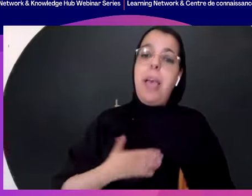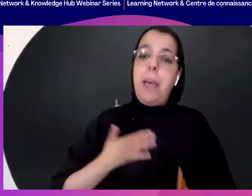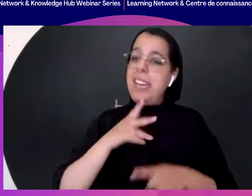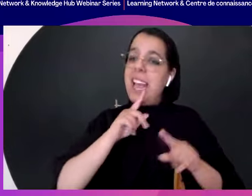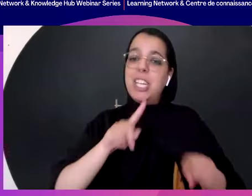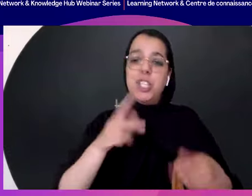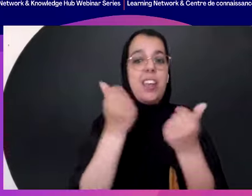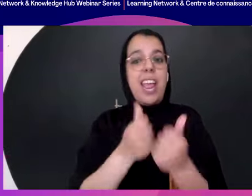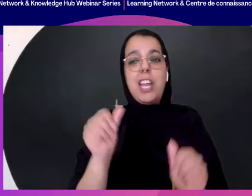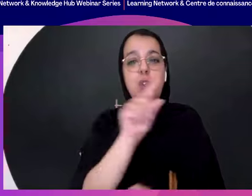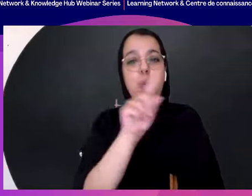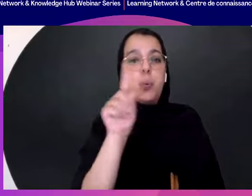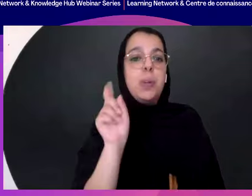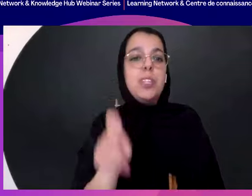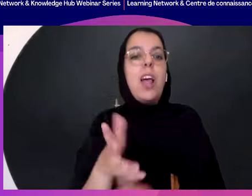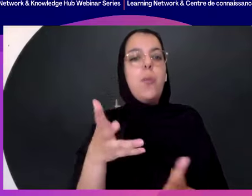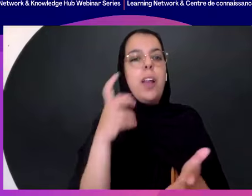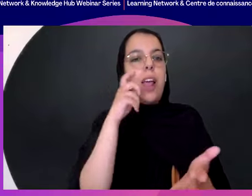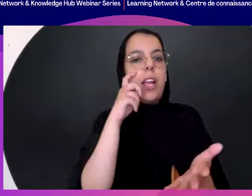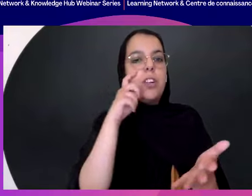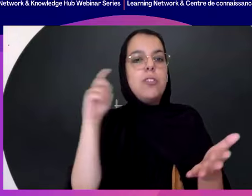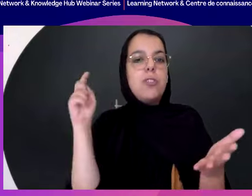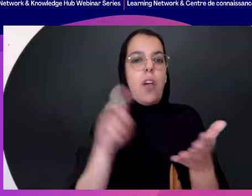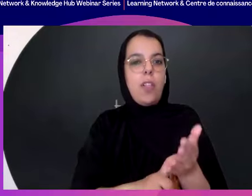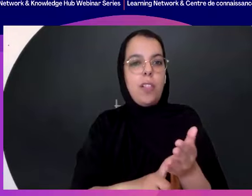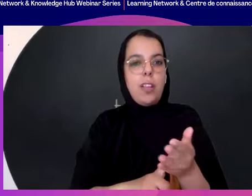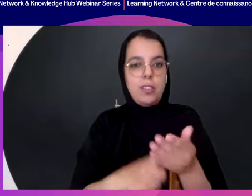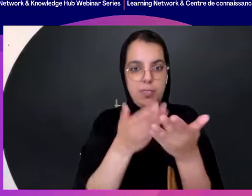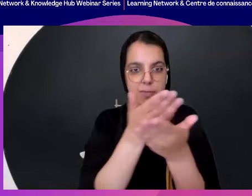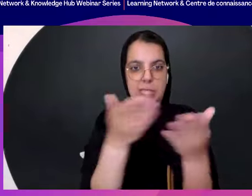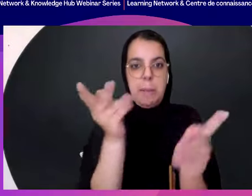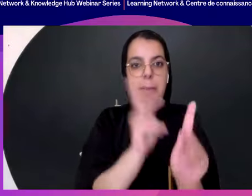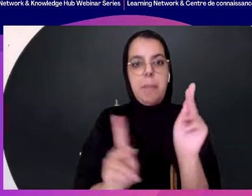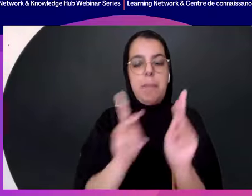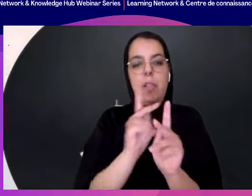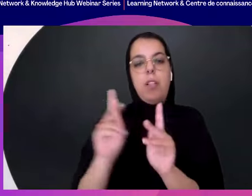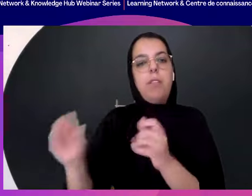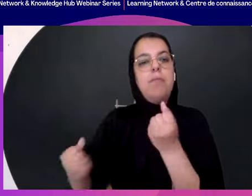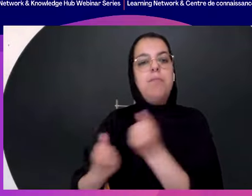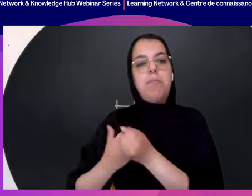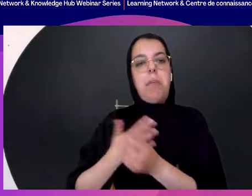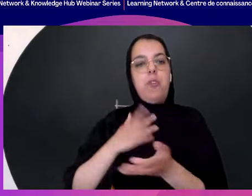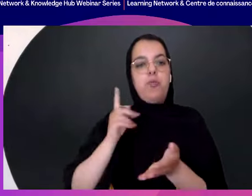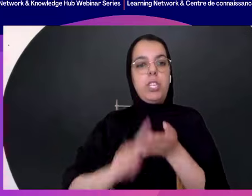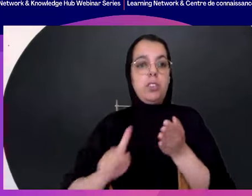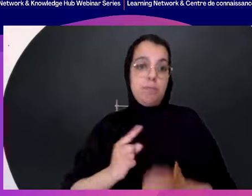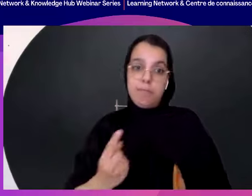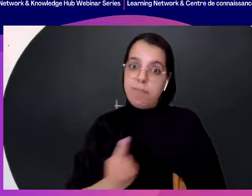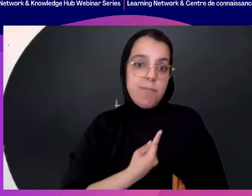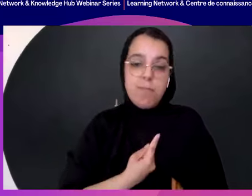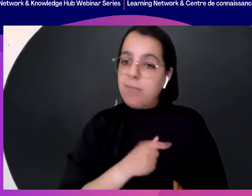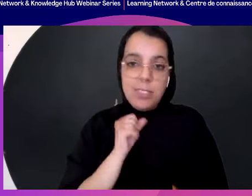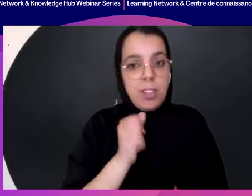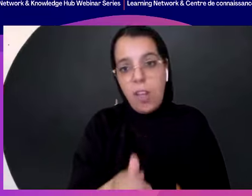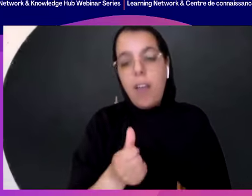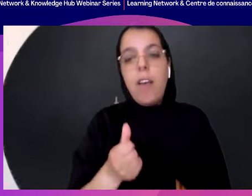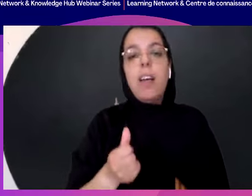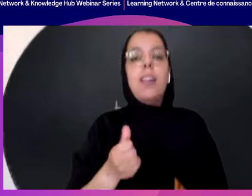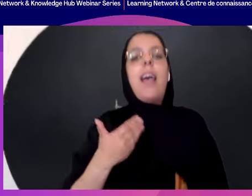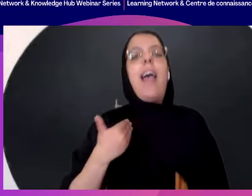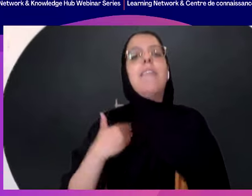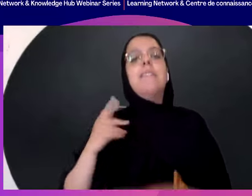to acknowledge all of the people who did this research with me. It's certainly not me. Our organizations that we work with,